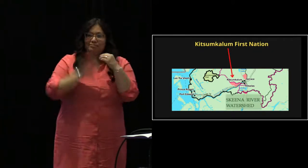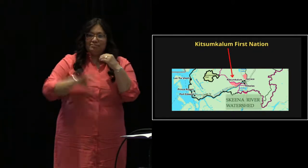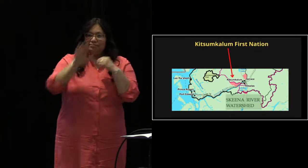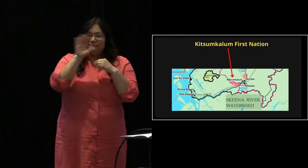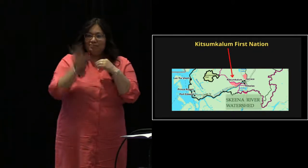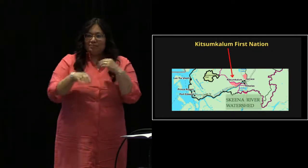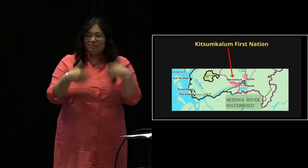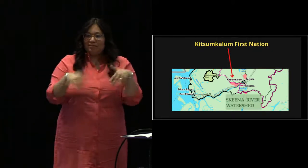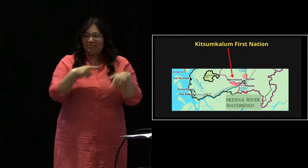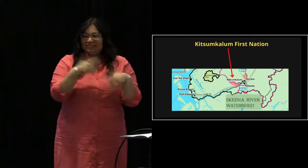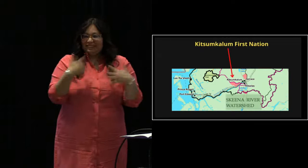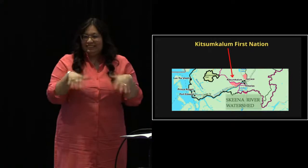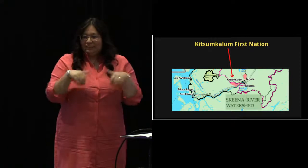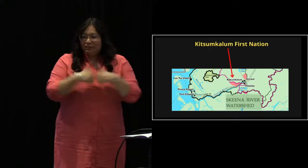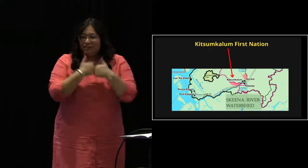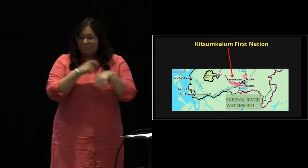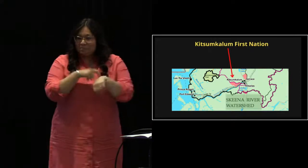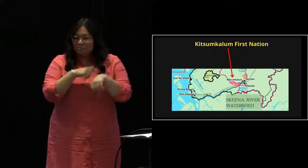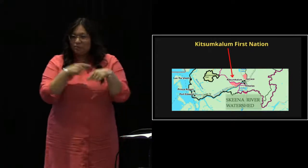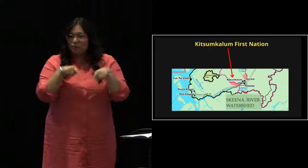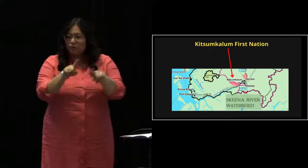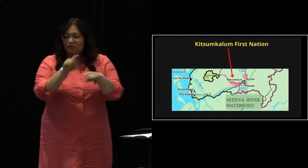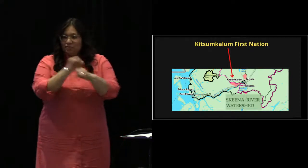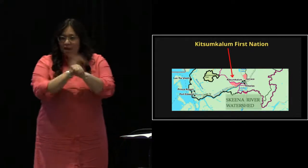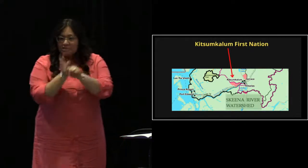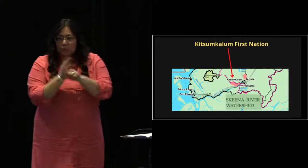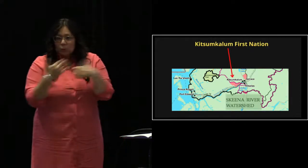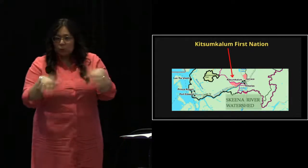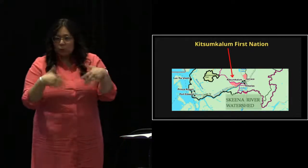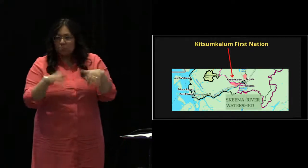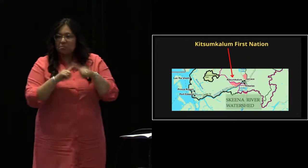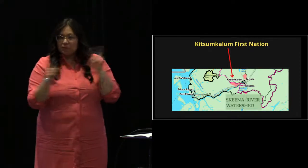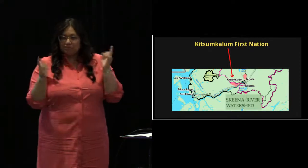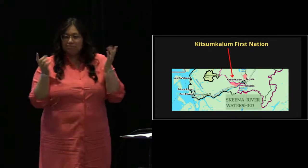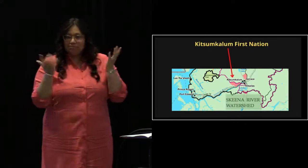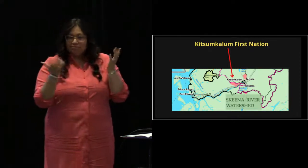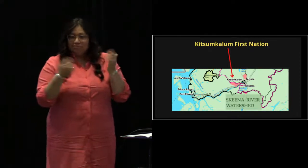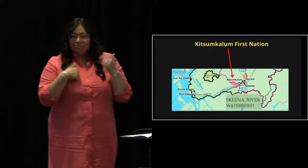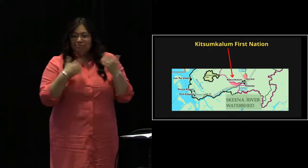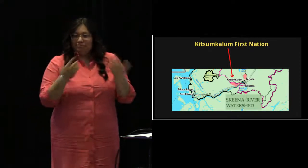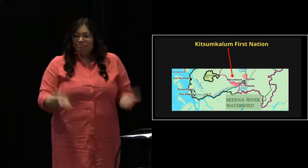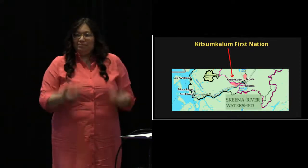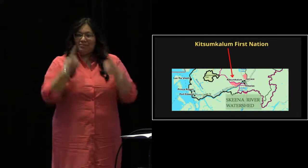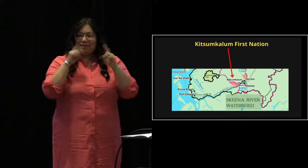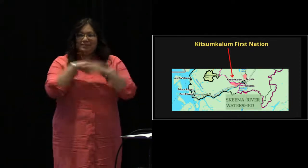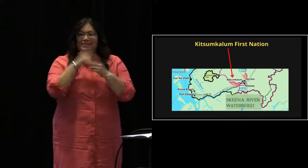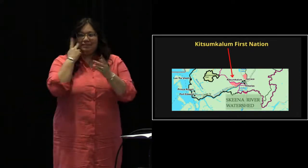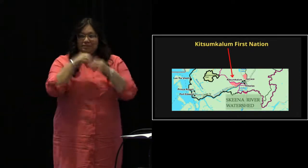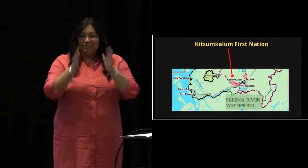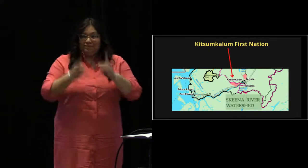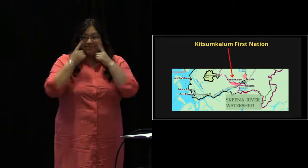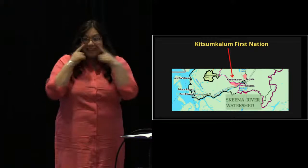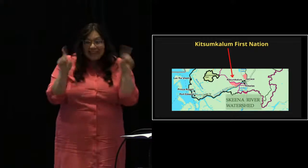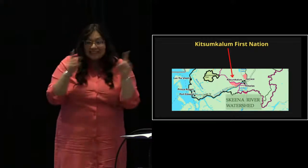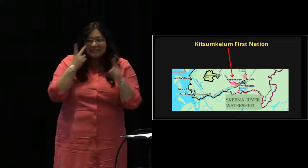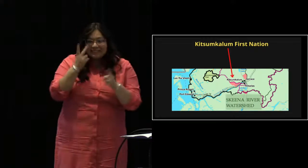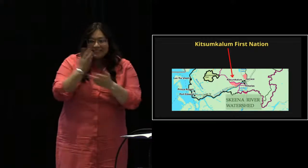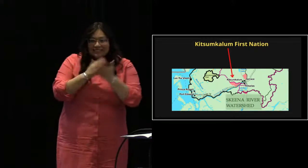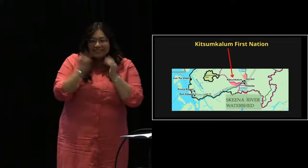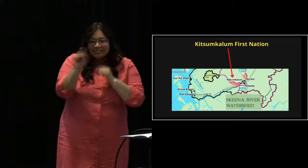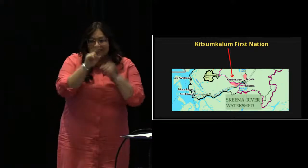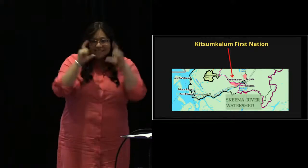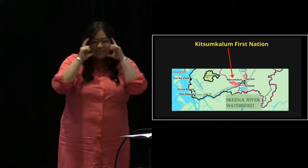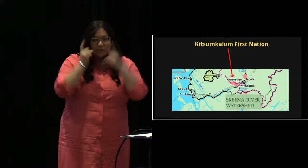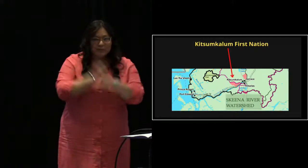thinking, finally. I have seen many of these faces on Zoom and on a screen, and I'm finally seeing people